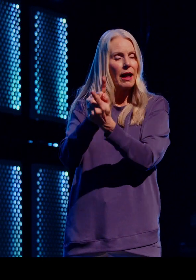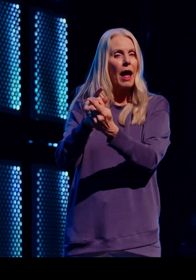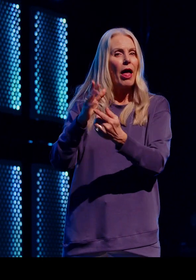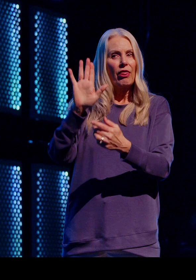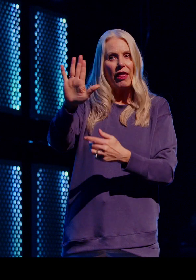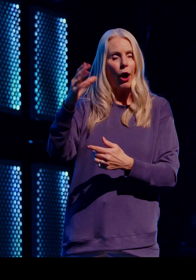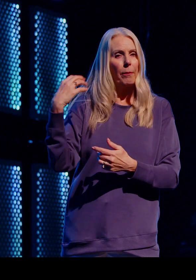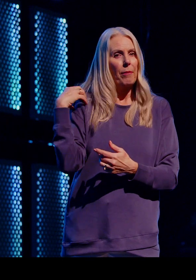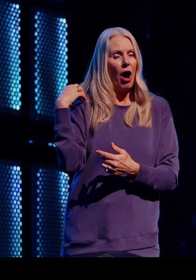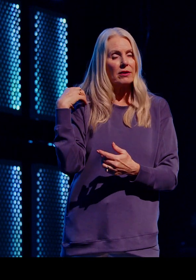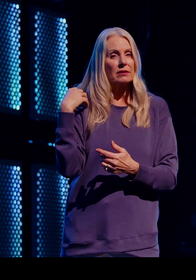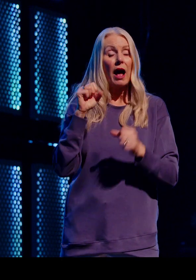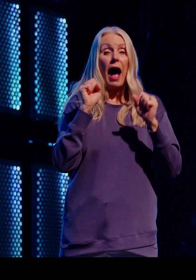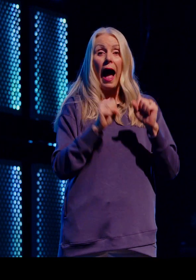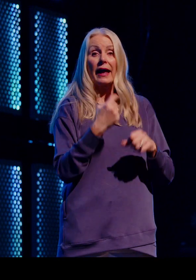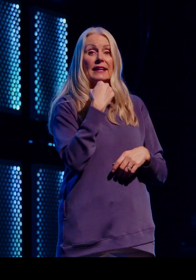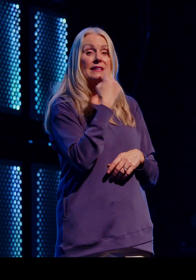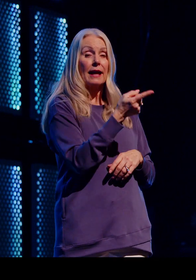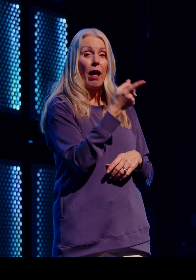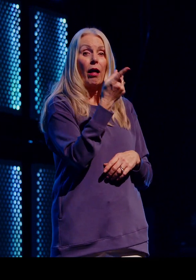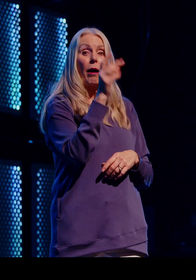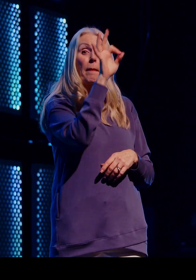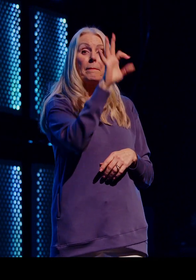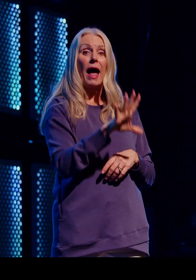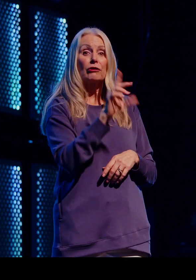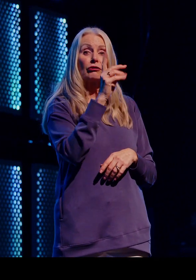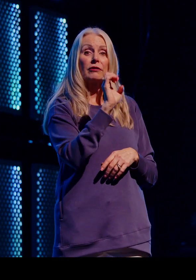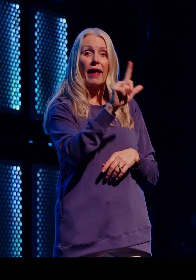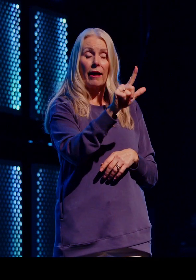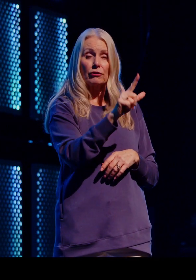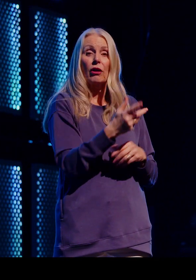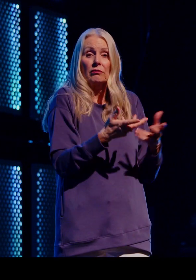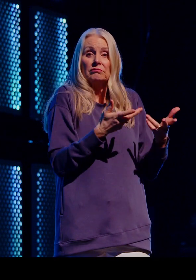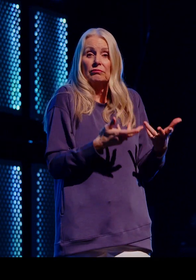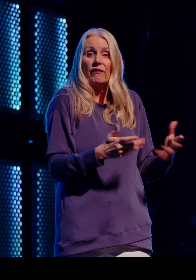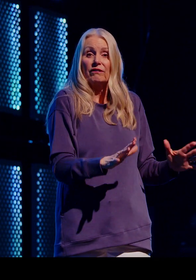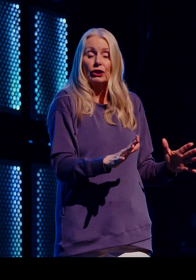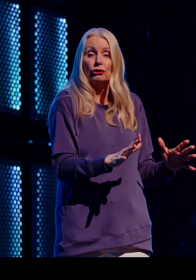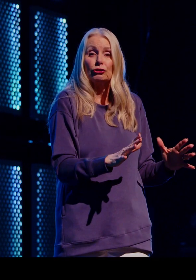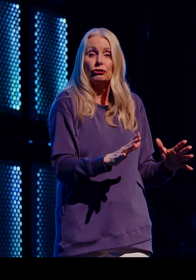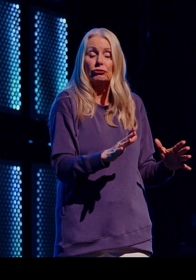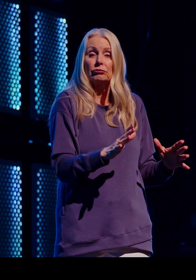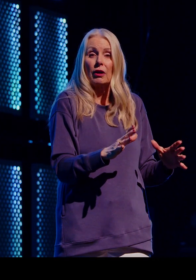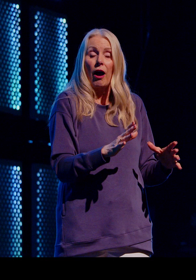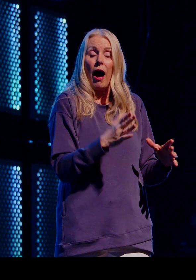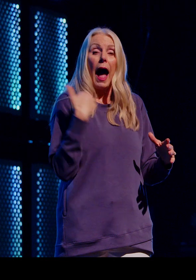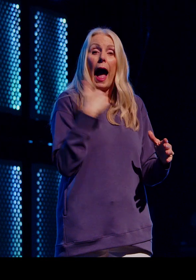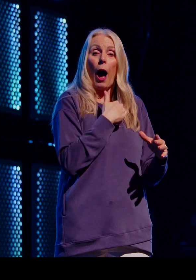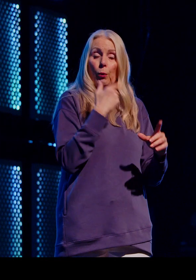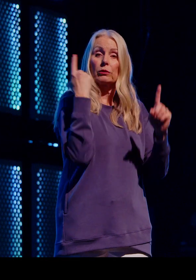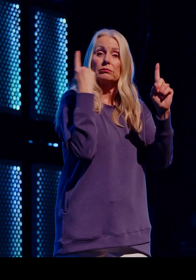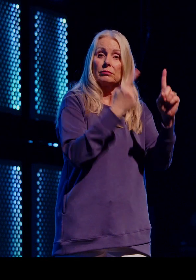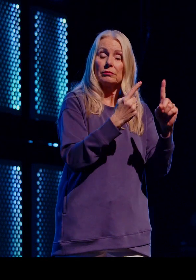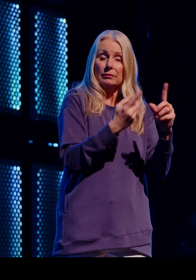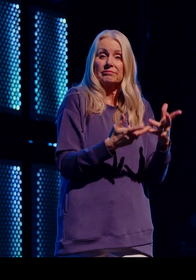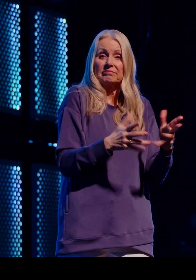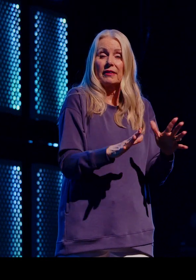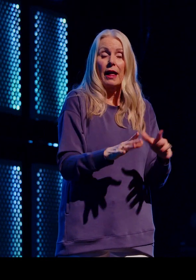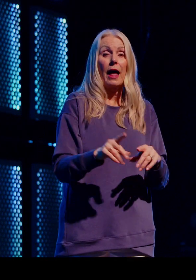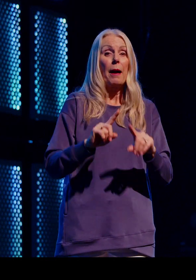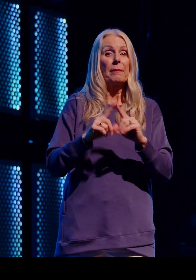and say, "We've accomplished our mission." They're going to do it now. There's so many other